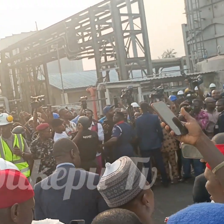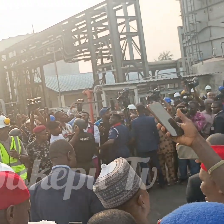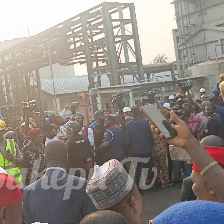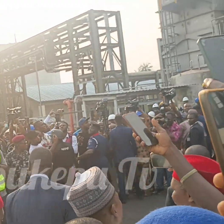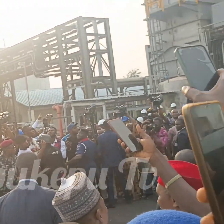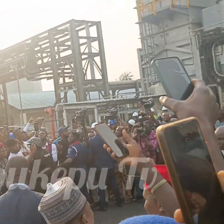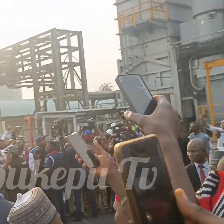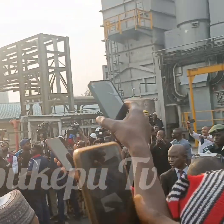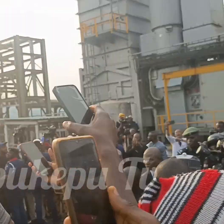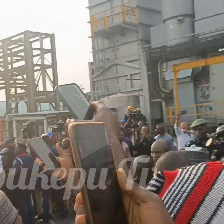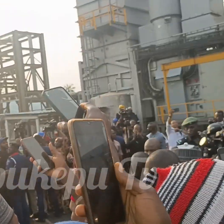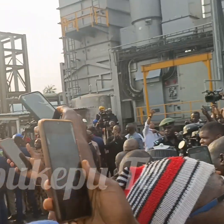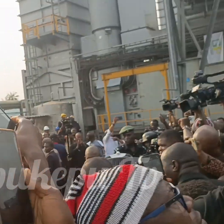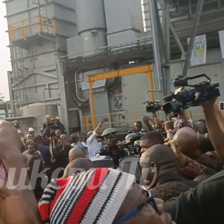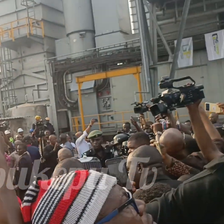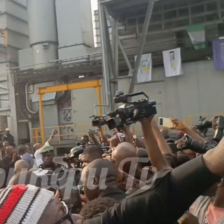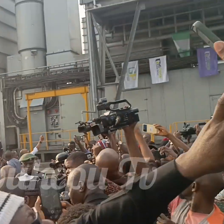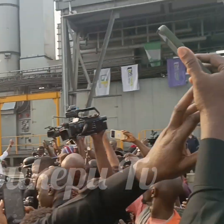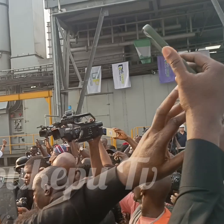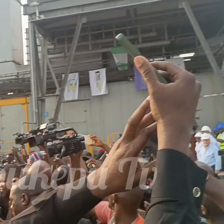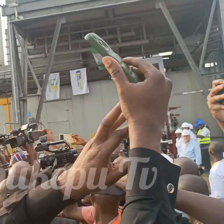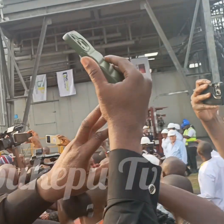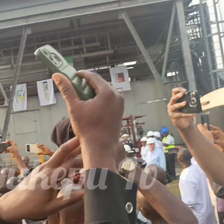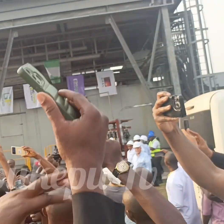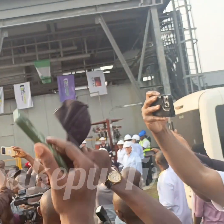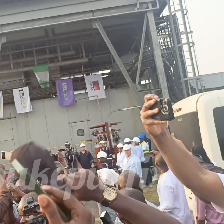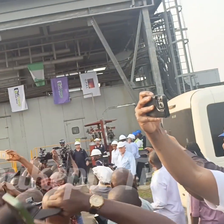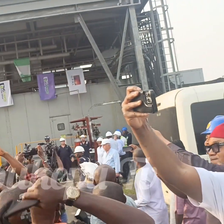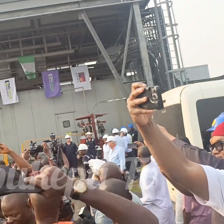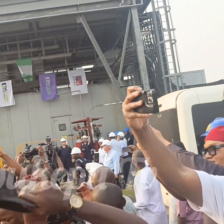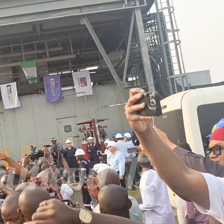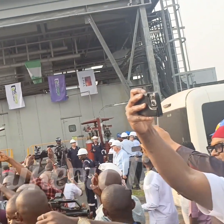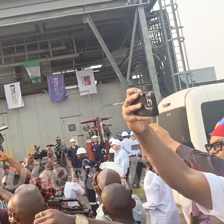The gas turbine has been started already.